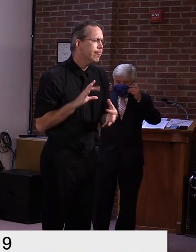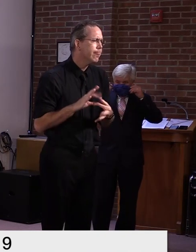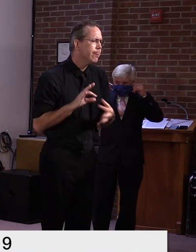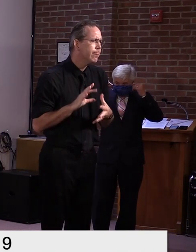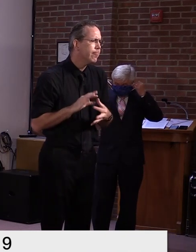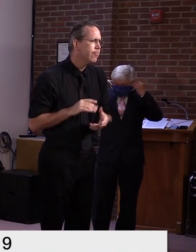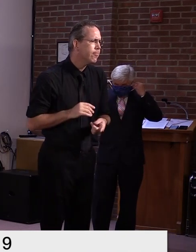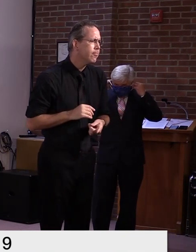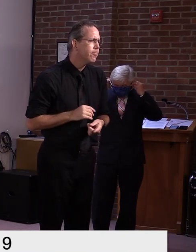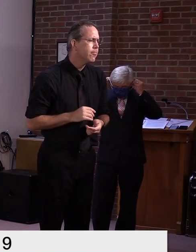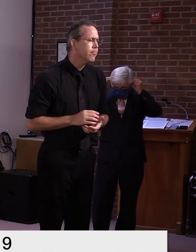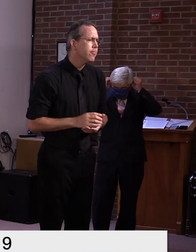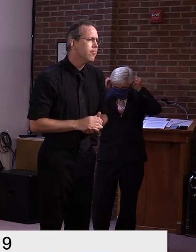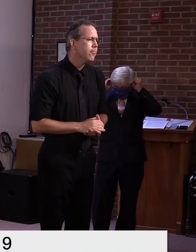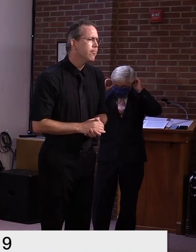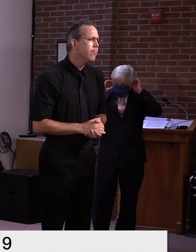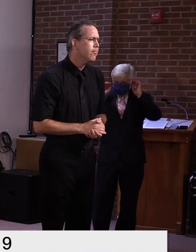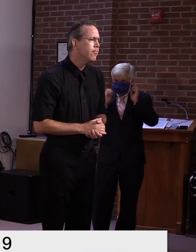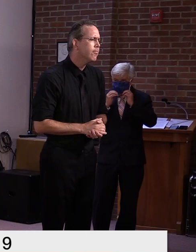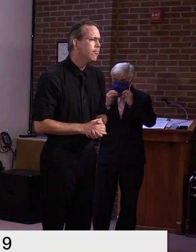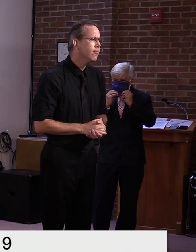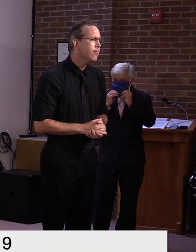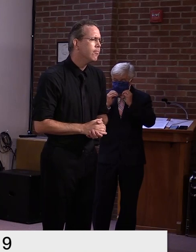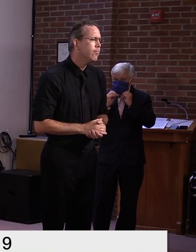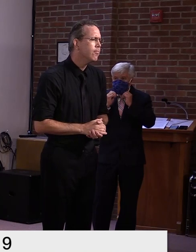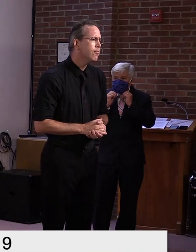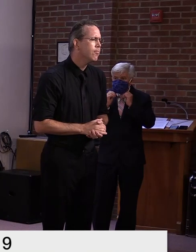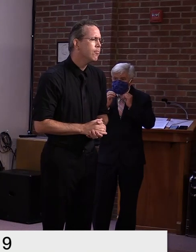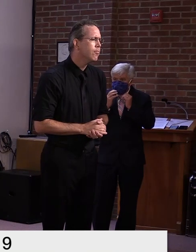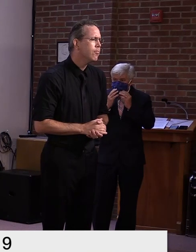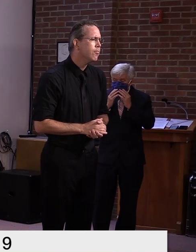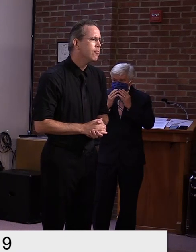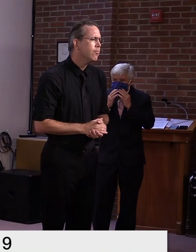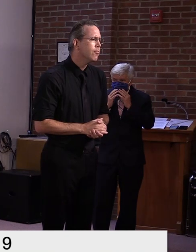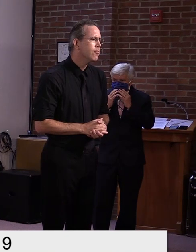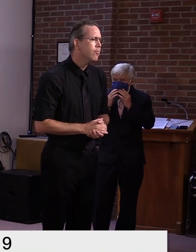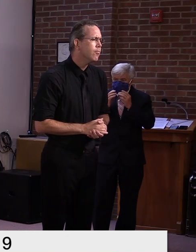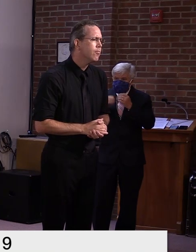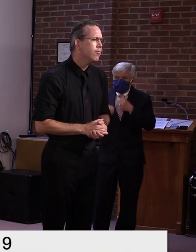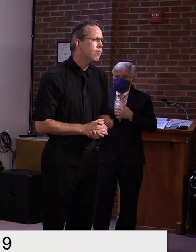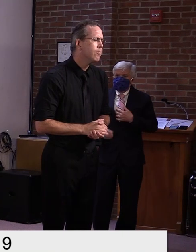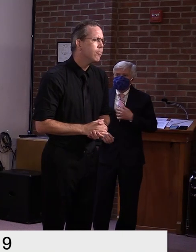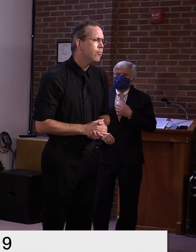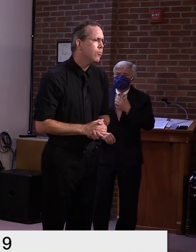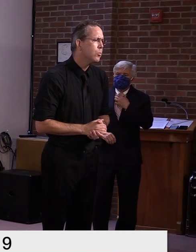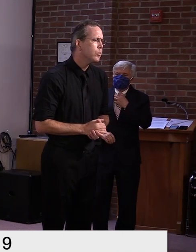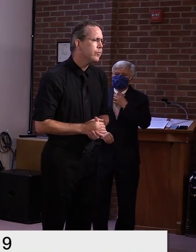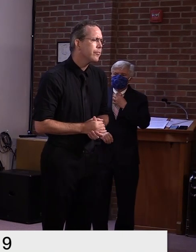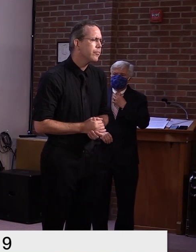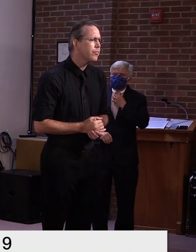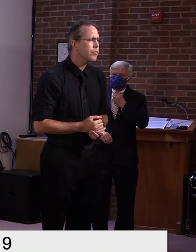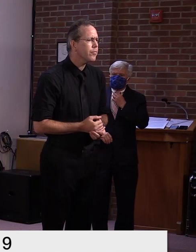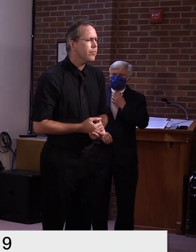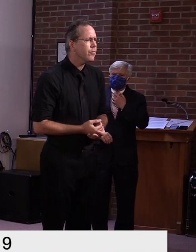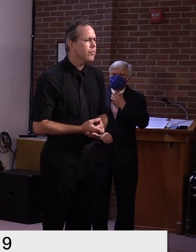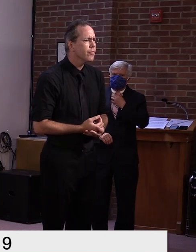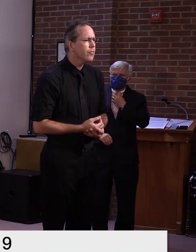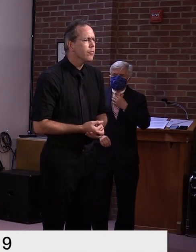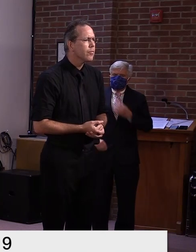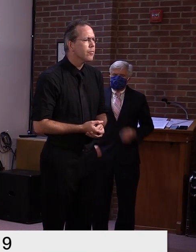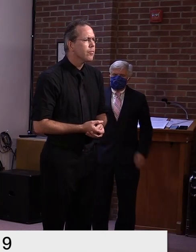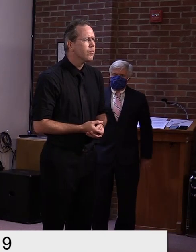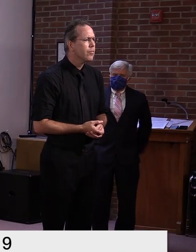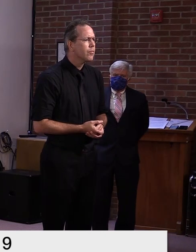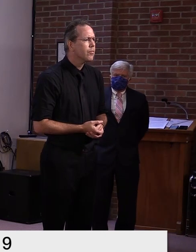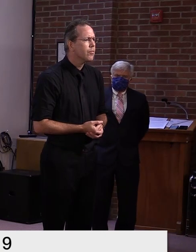place for in-person instruction, was there a need at all for Vermont schools to take on or hire more support staff to